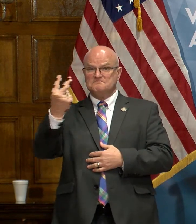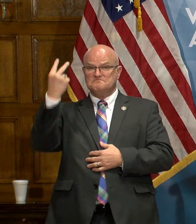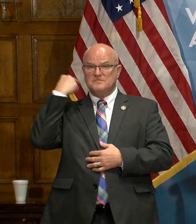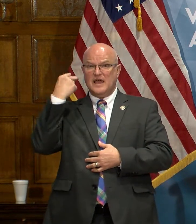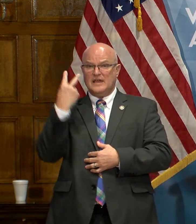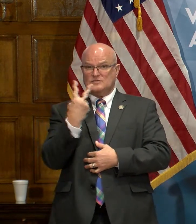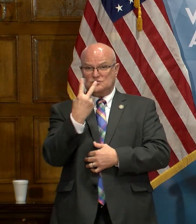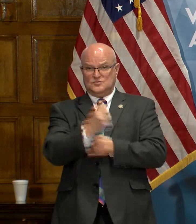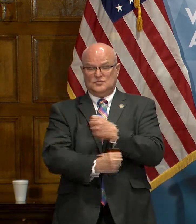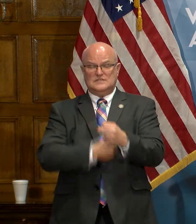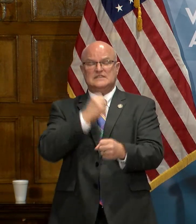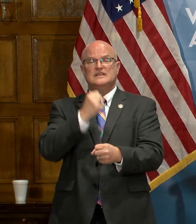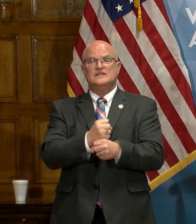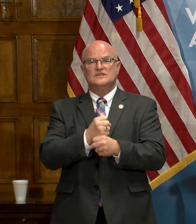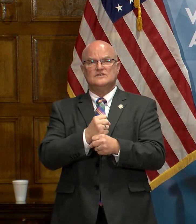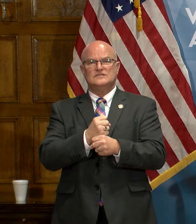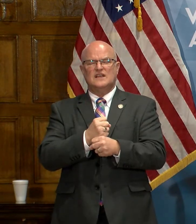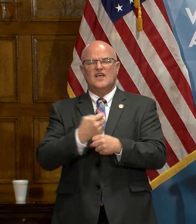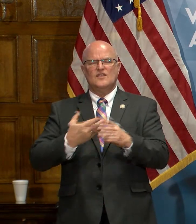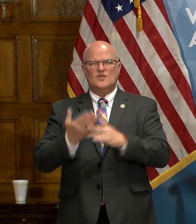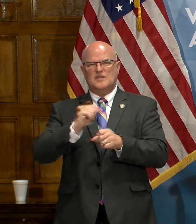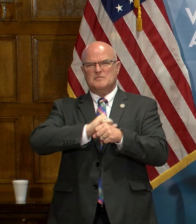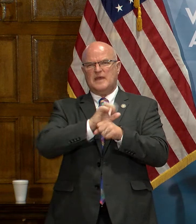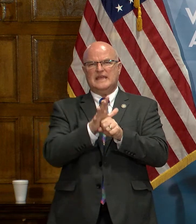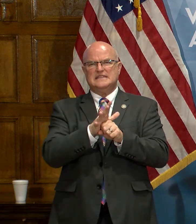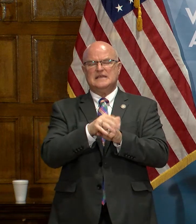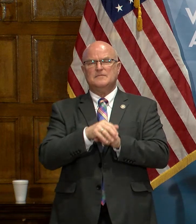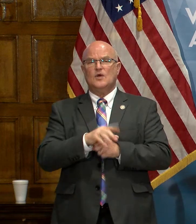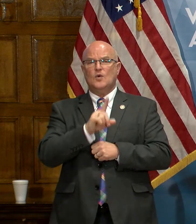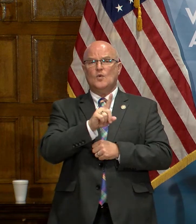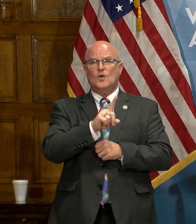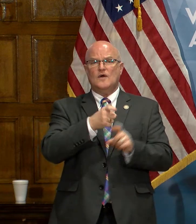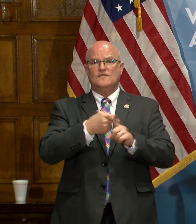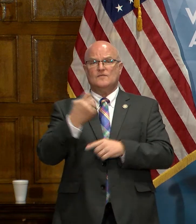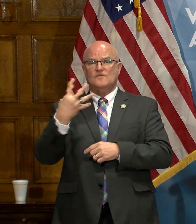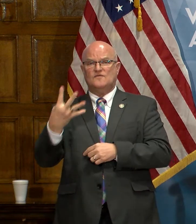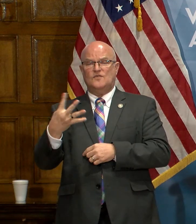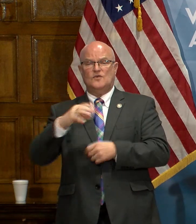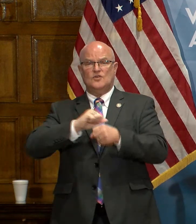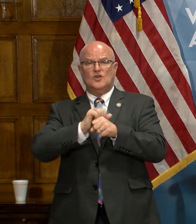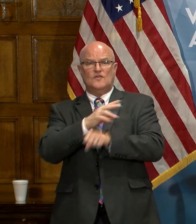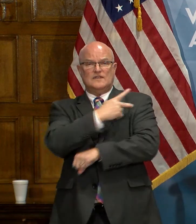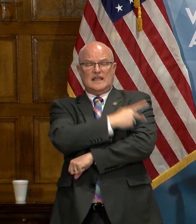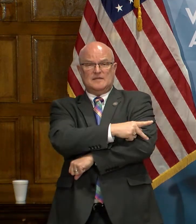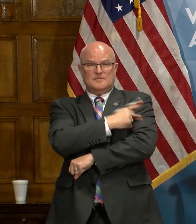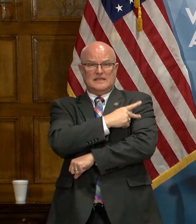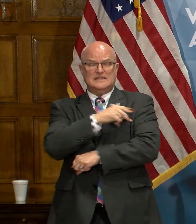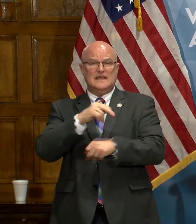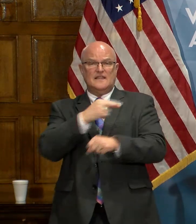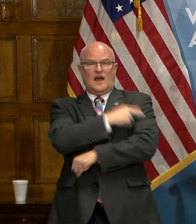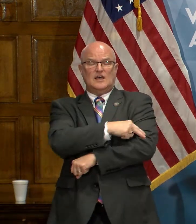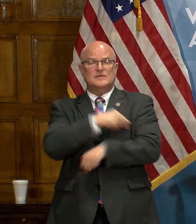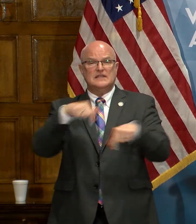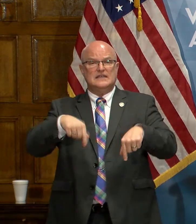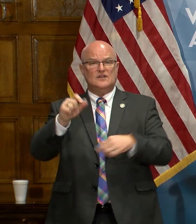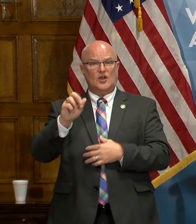2 years across the pandemic, 1 out of every 4 COVID-19 patients who were in a hospital in the state of